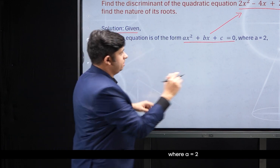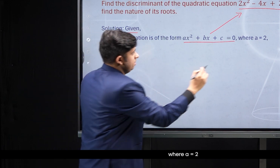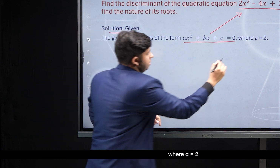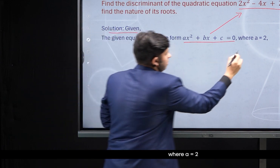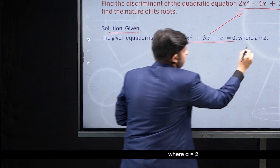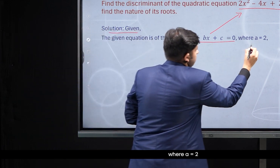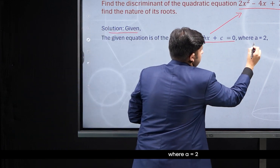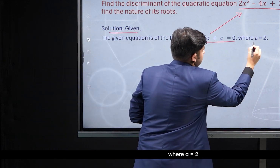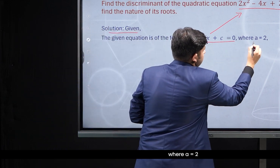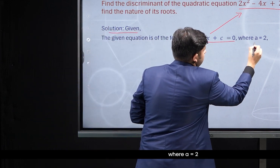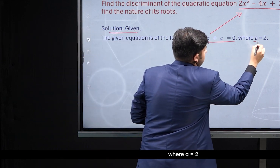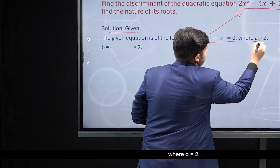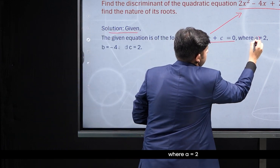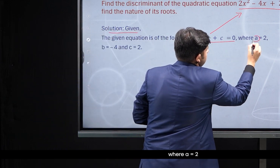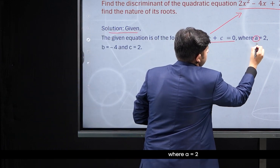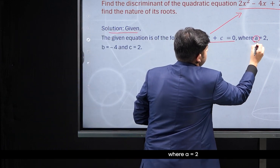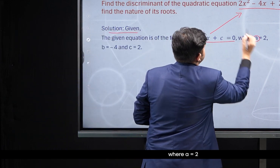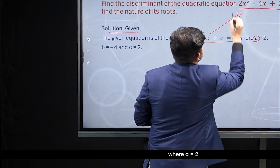Where a equal to 2,